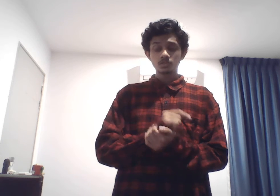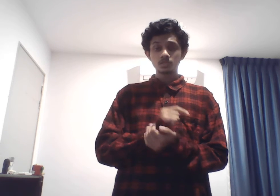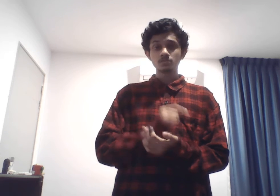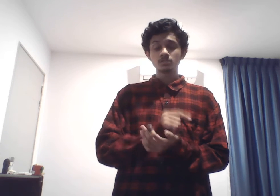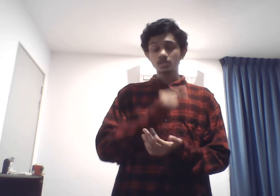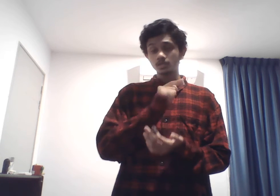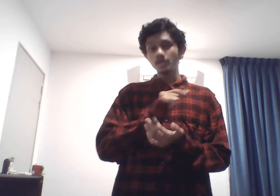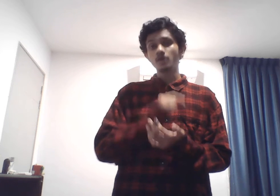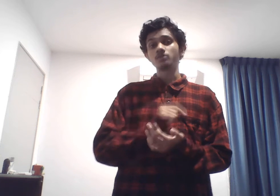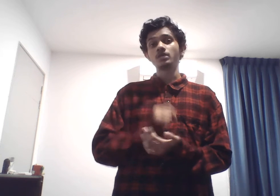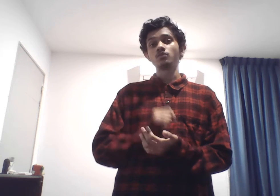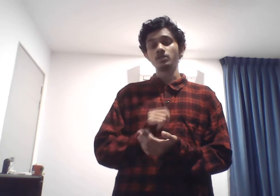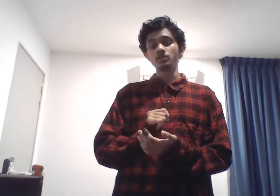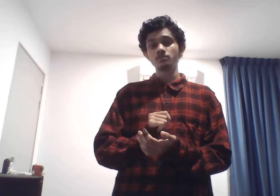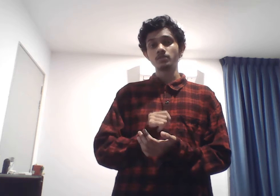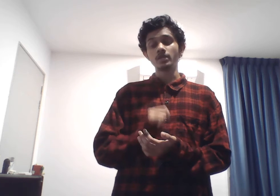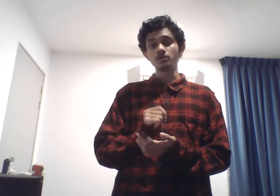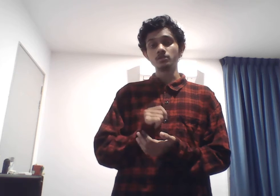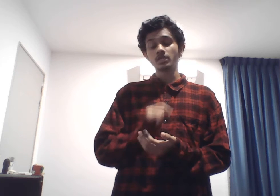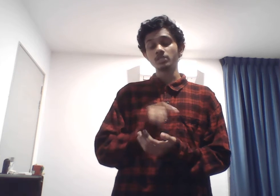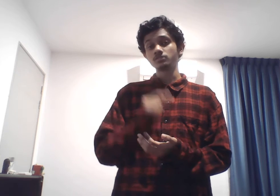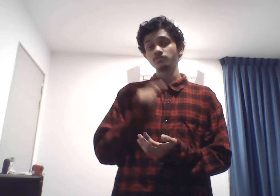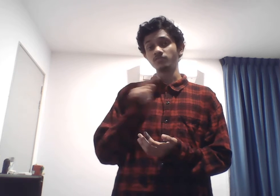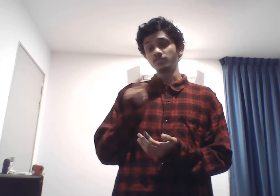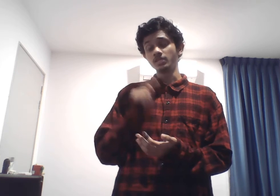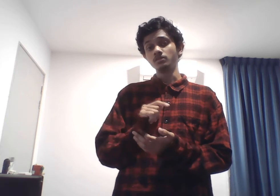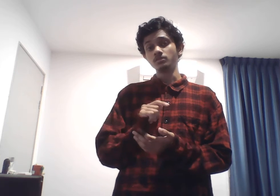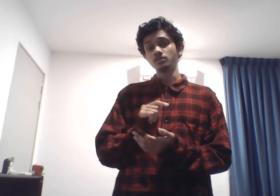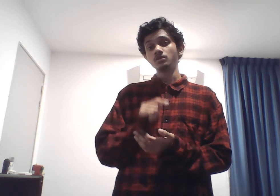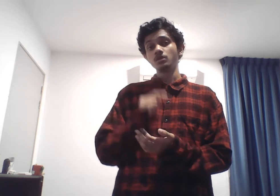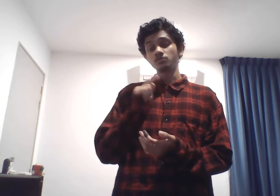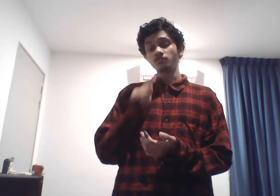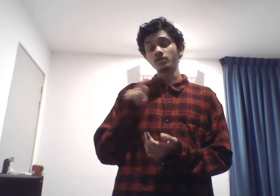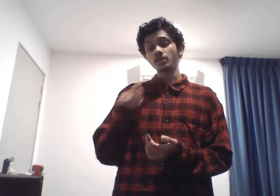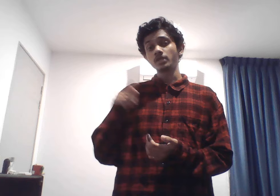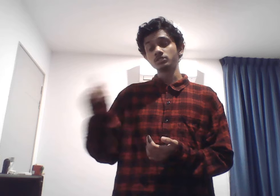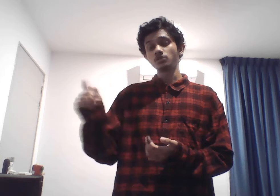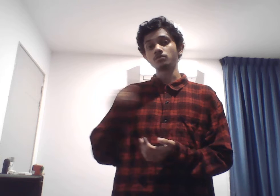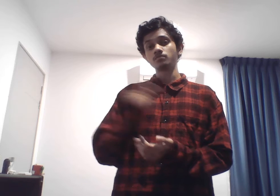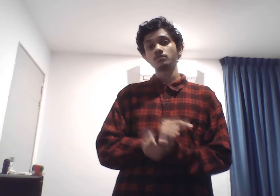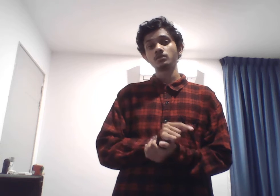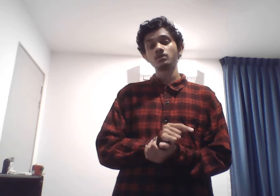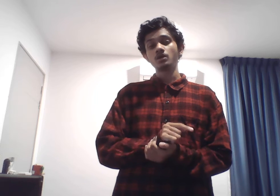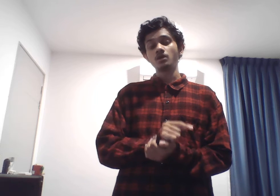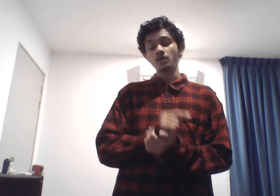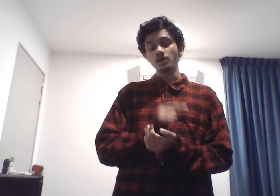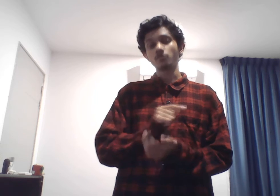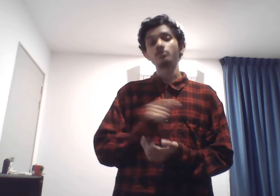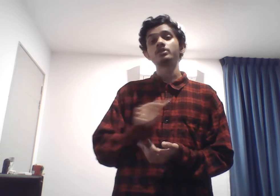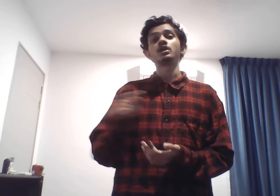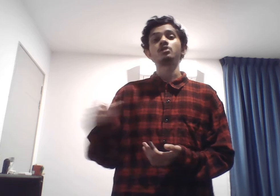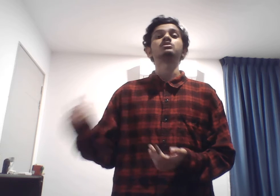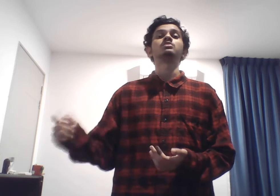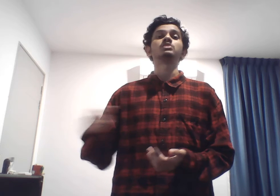It has been said 9 out of 10 women and girls aged 15 to 49 years old have already undergone this